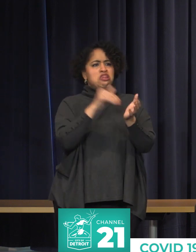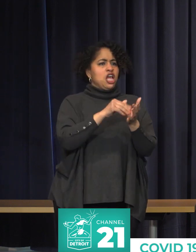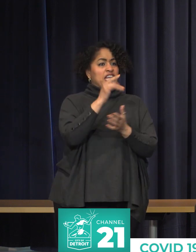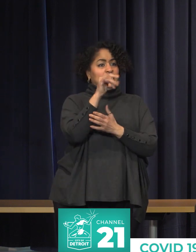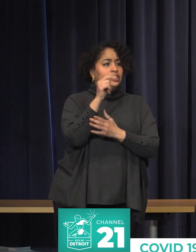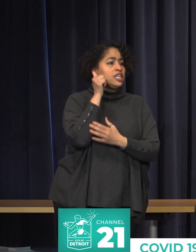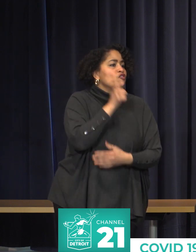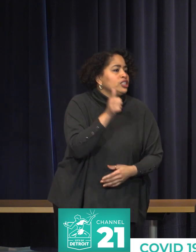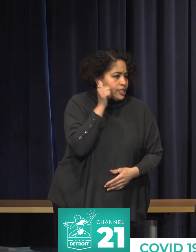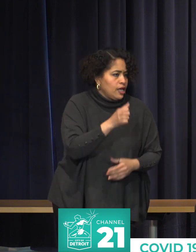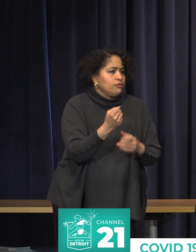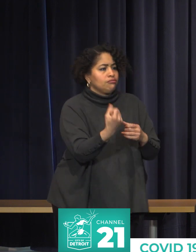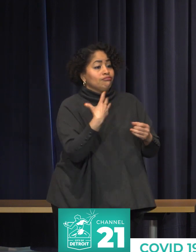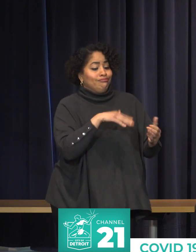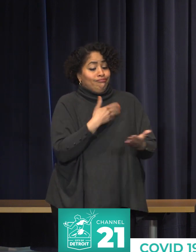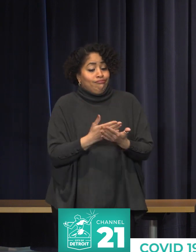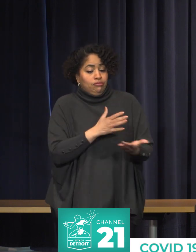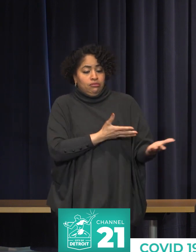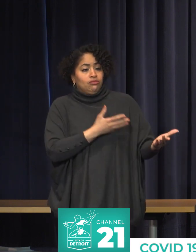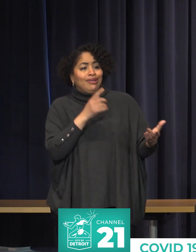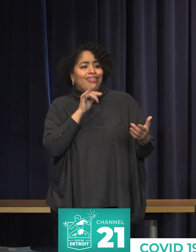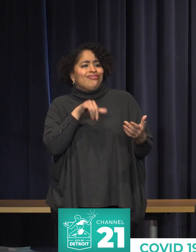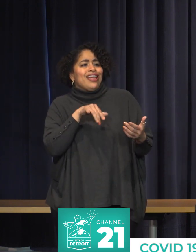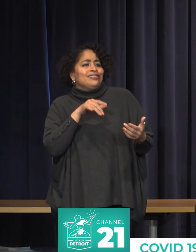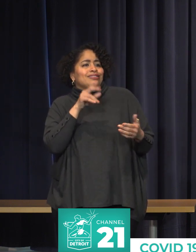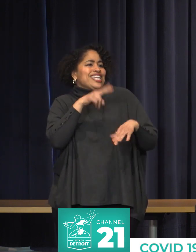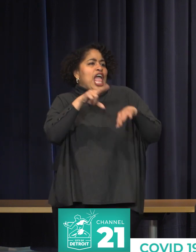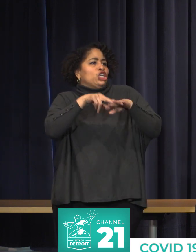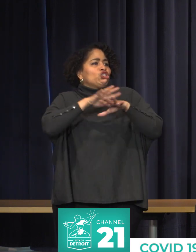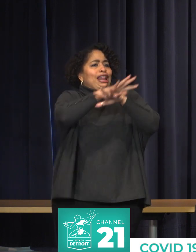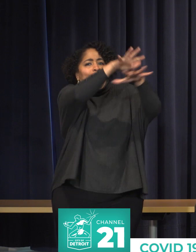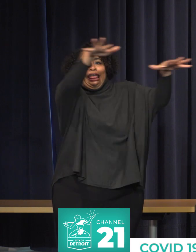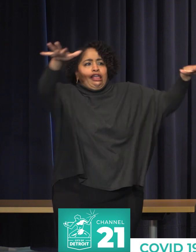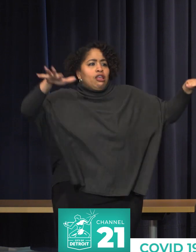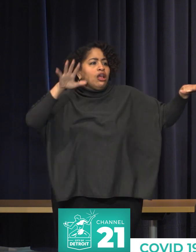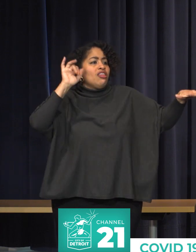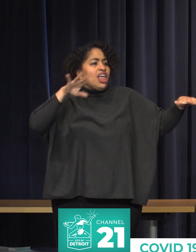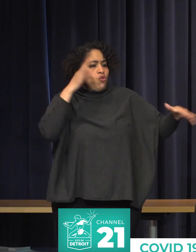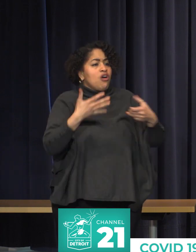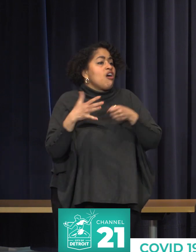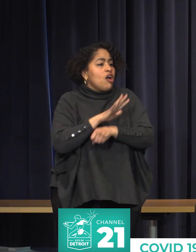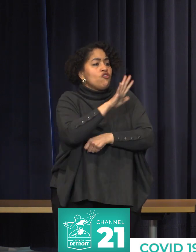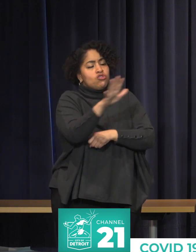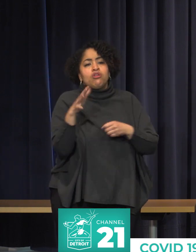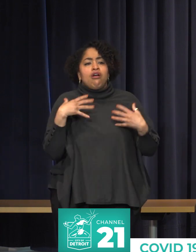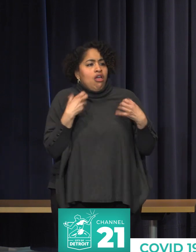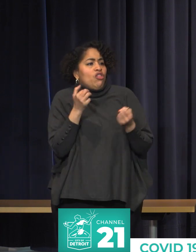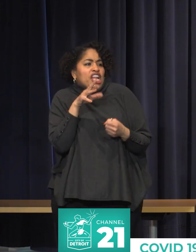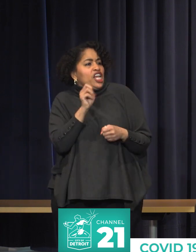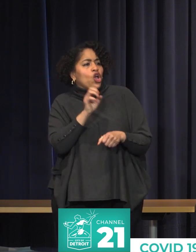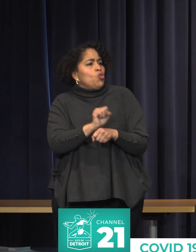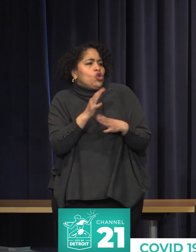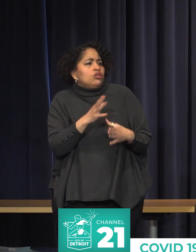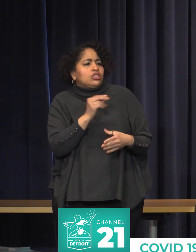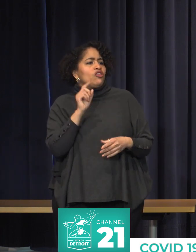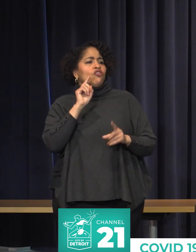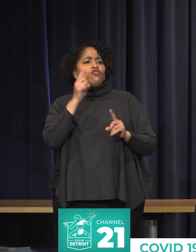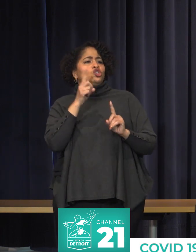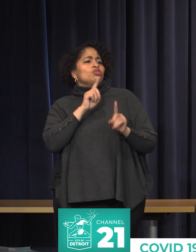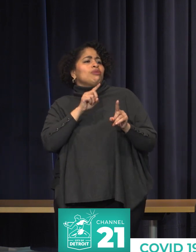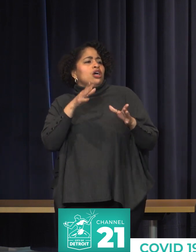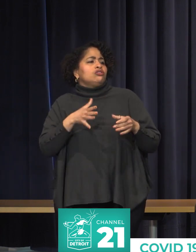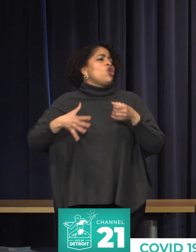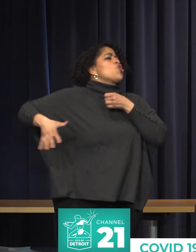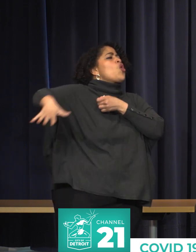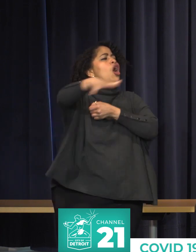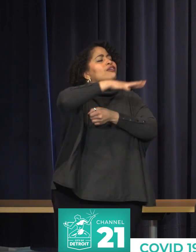kits a day nationally. That basically will cover your healthcare workers and your first responders across the country.